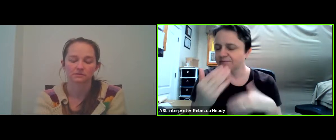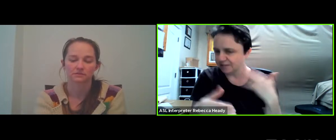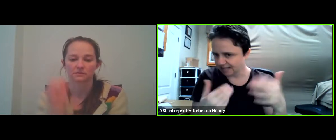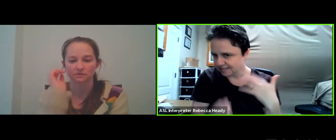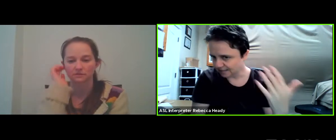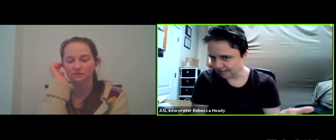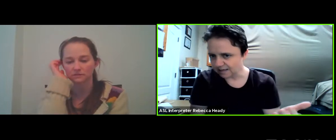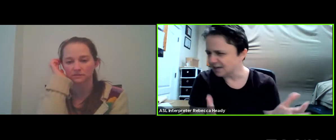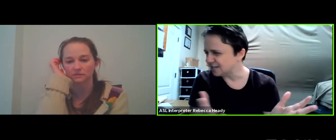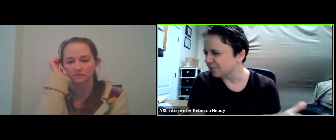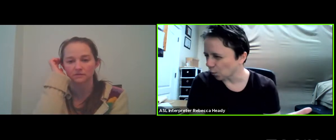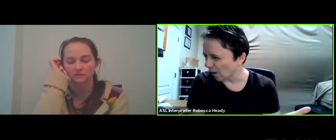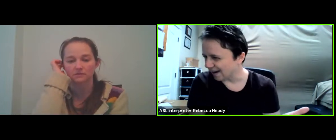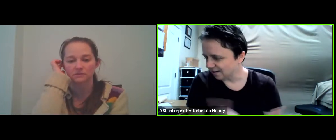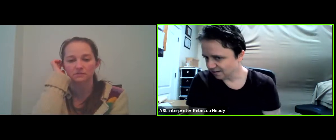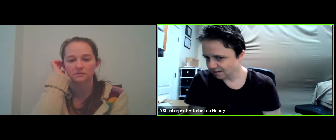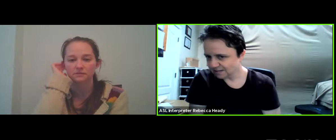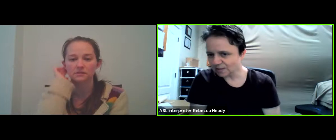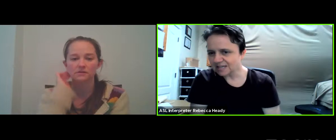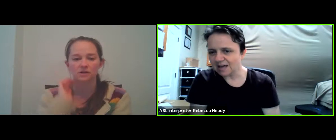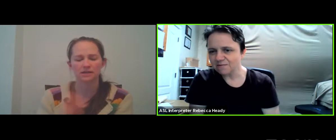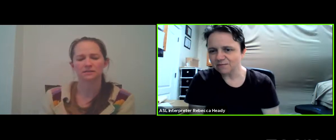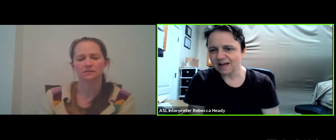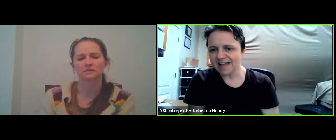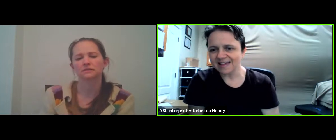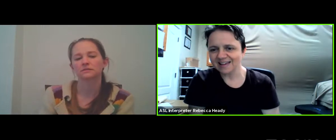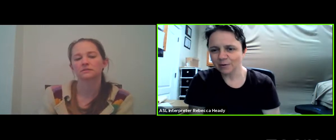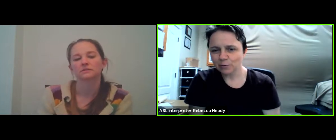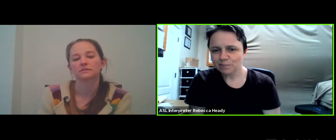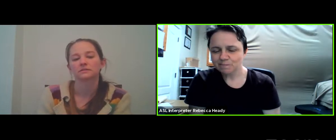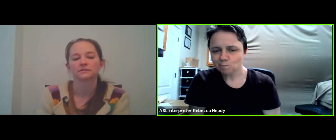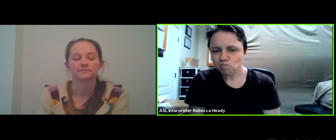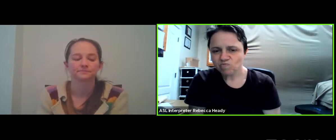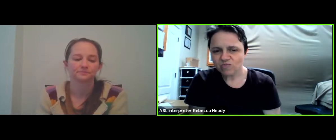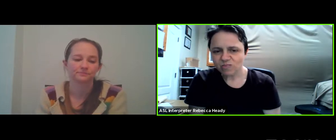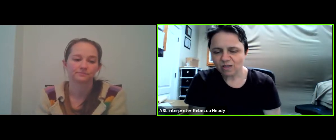emphasizes it in a different way. So it's kind of like,